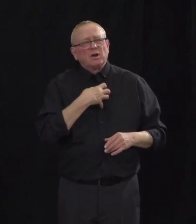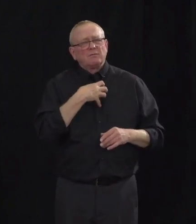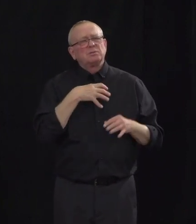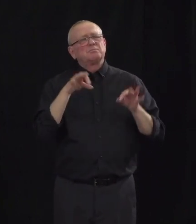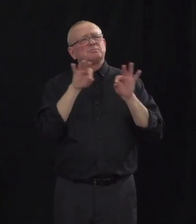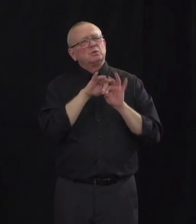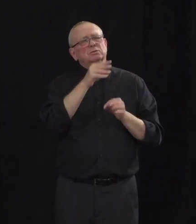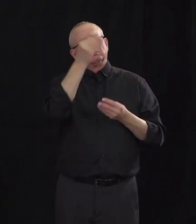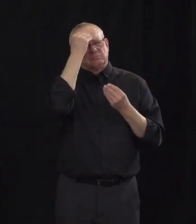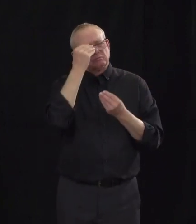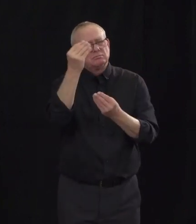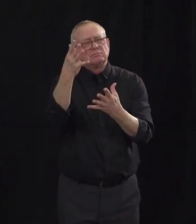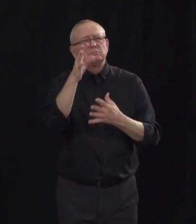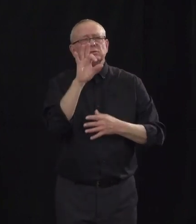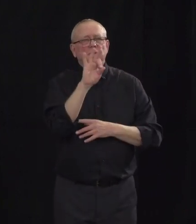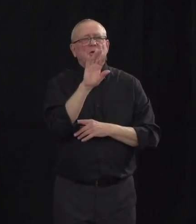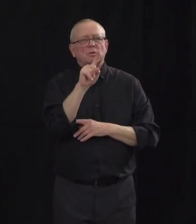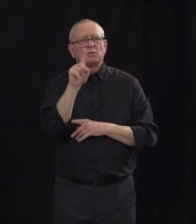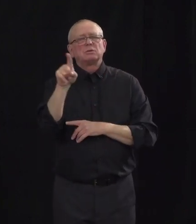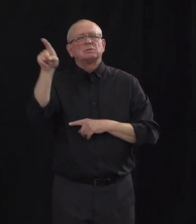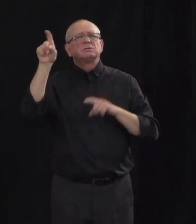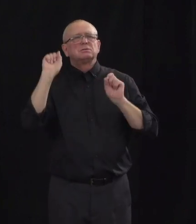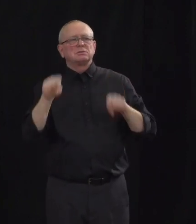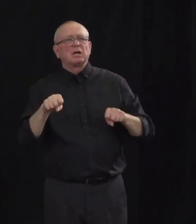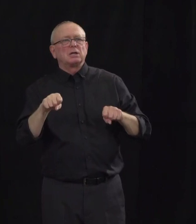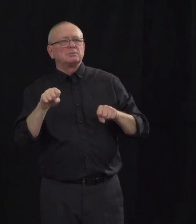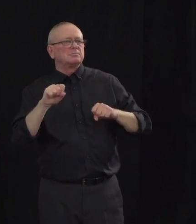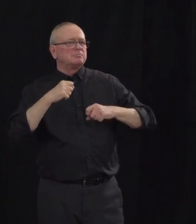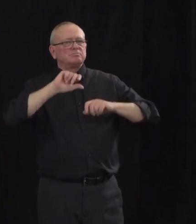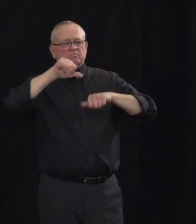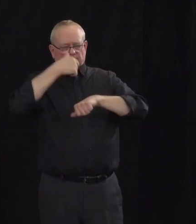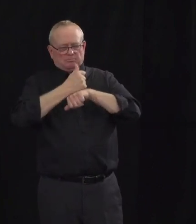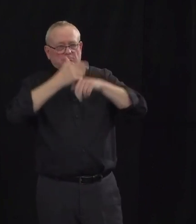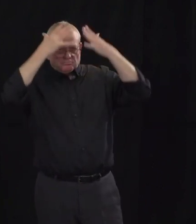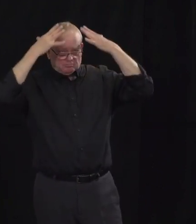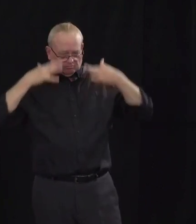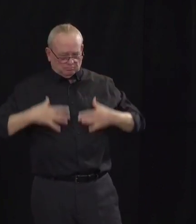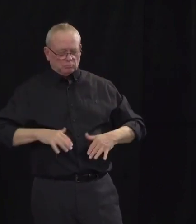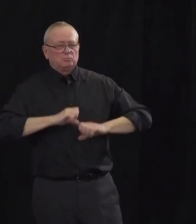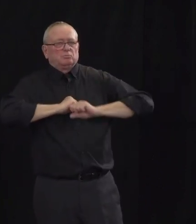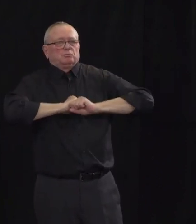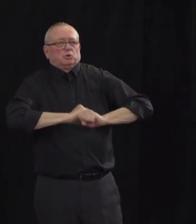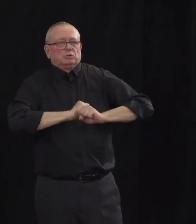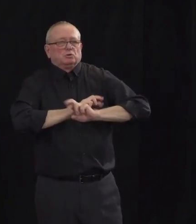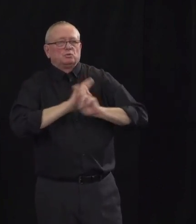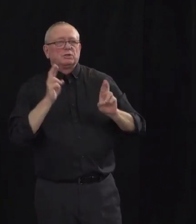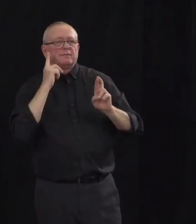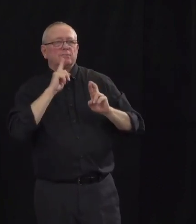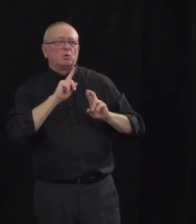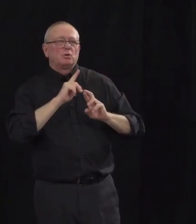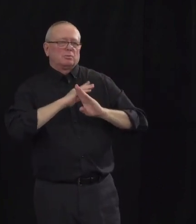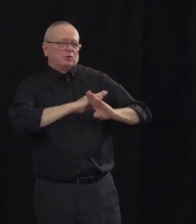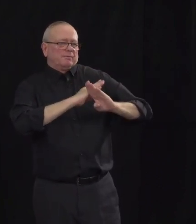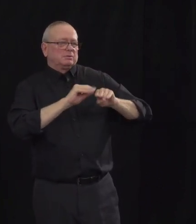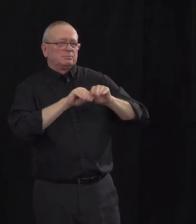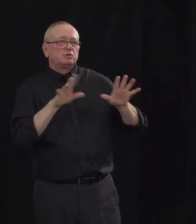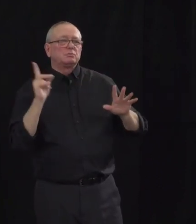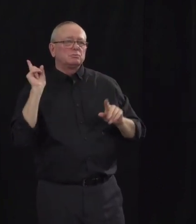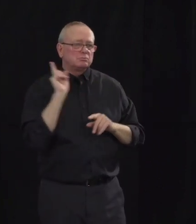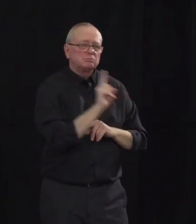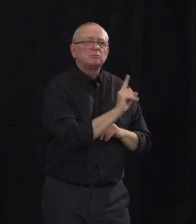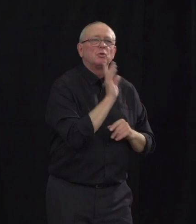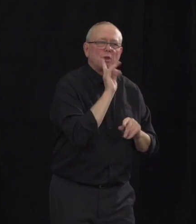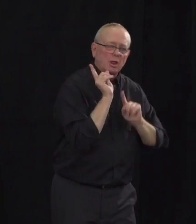spread. Our healthcare workers are doing a tremendous job in an extraordinary time. They will not deny you care that